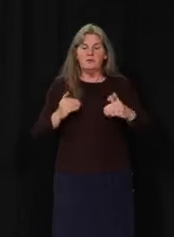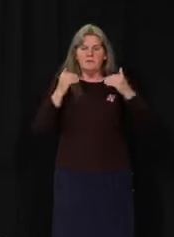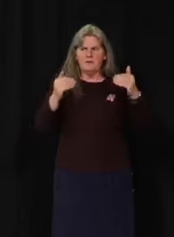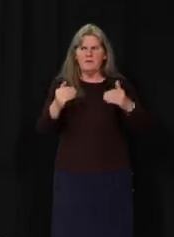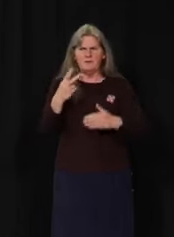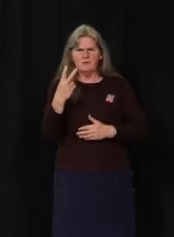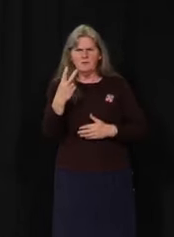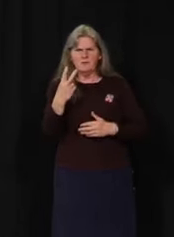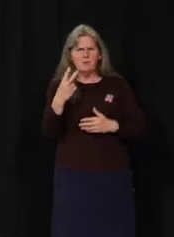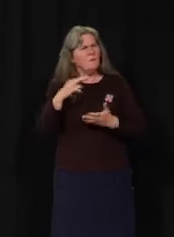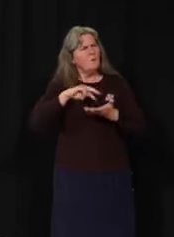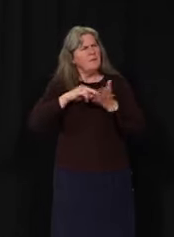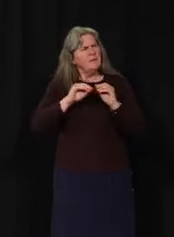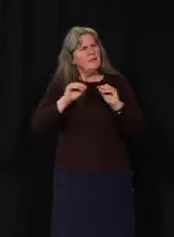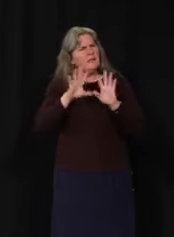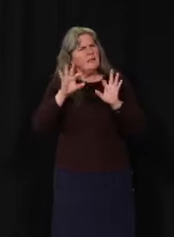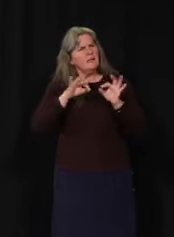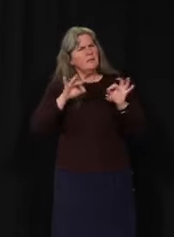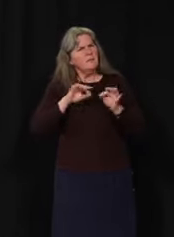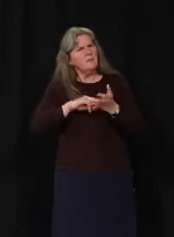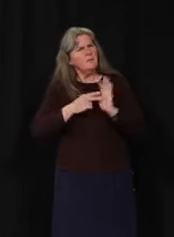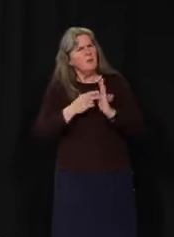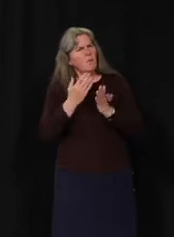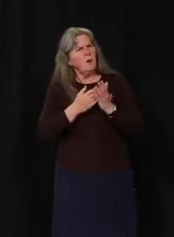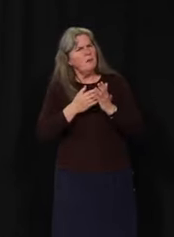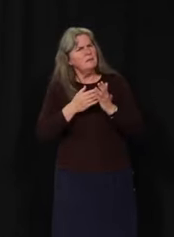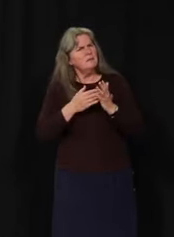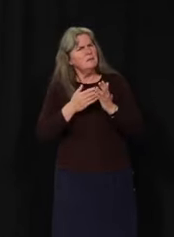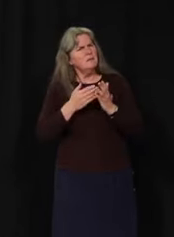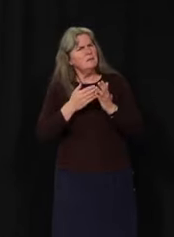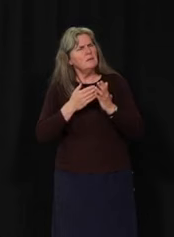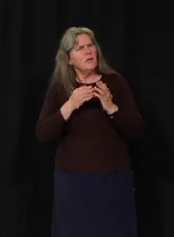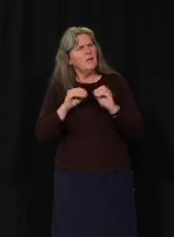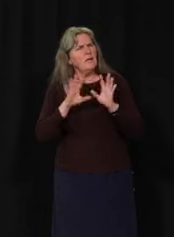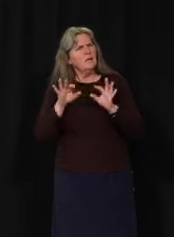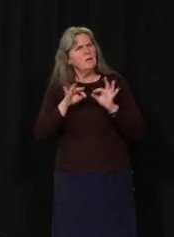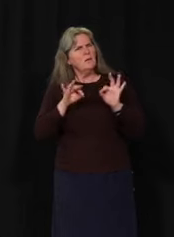Sorry, can you elaborate on the question? What part of it are you asking?